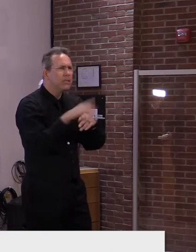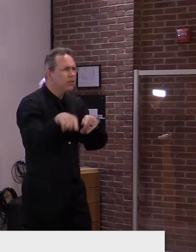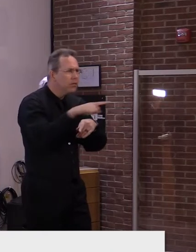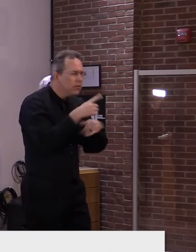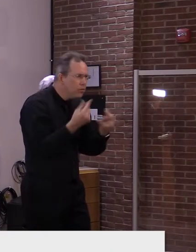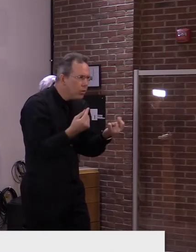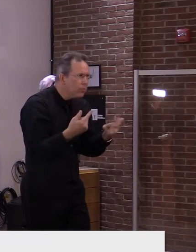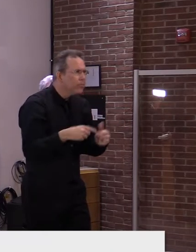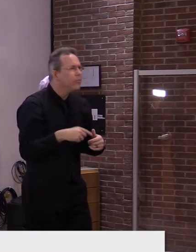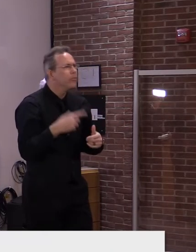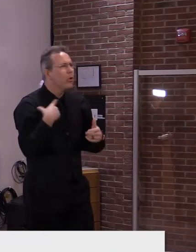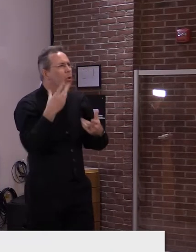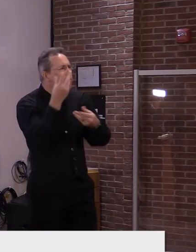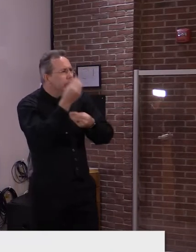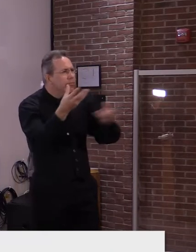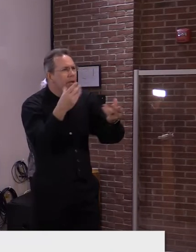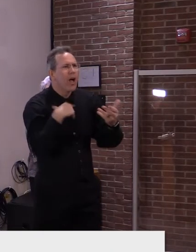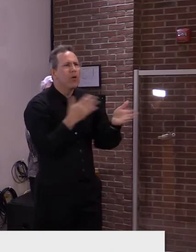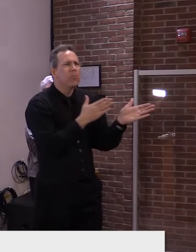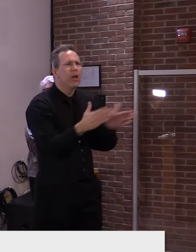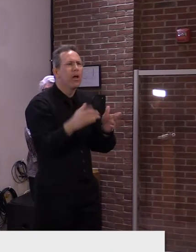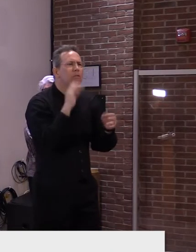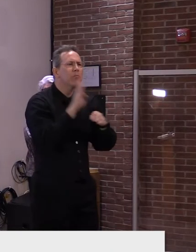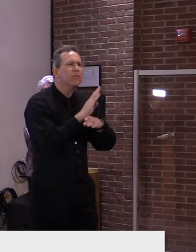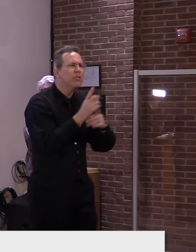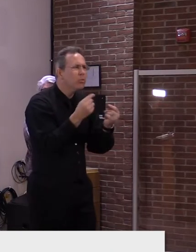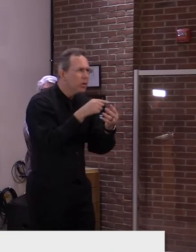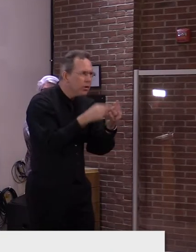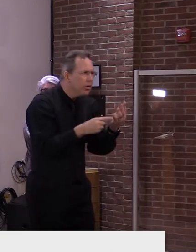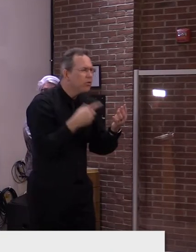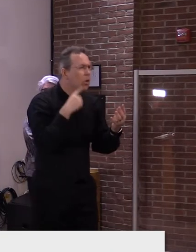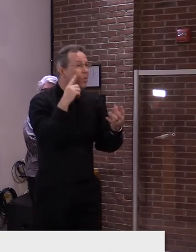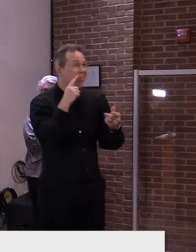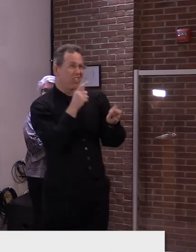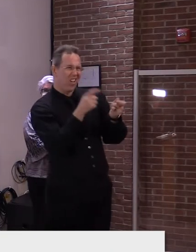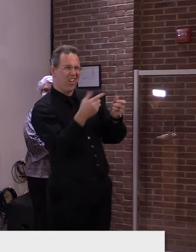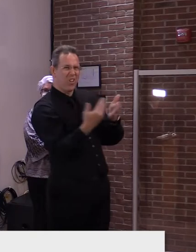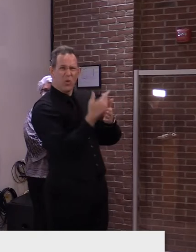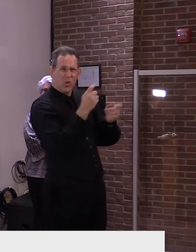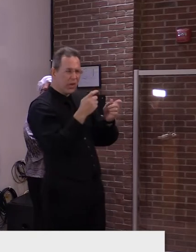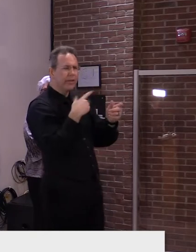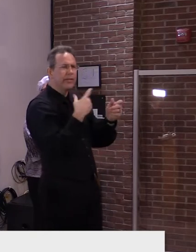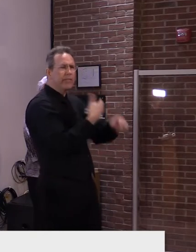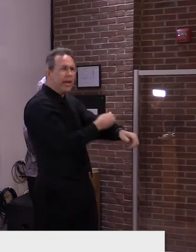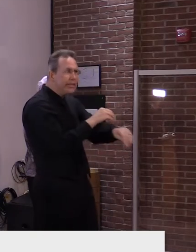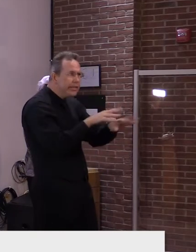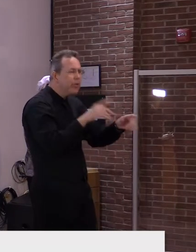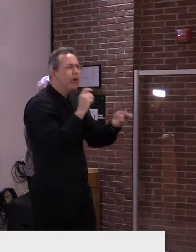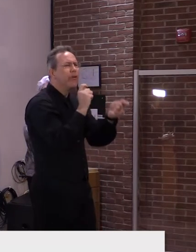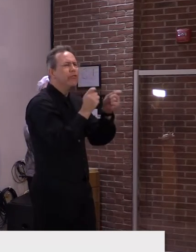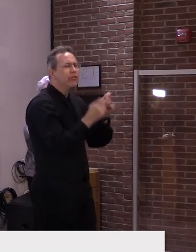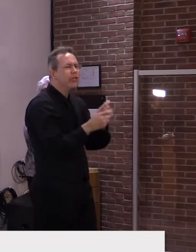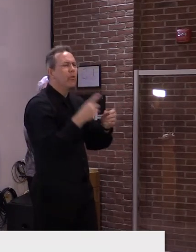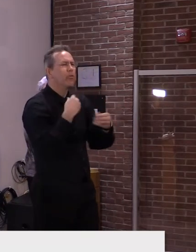when the governor rolls out the plan. But currently, businesses don't have the ability